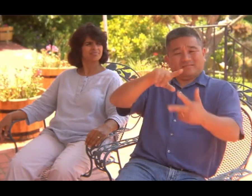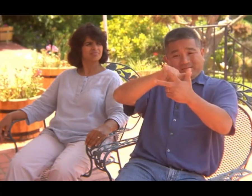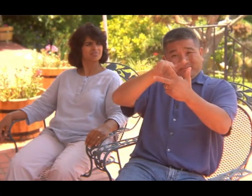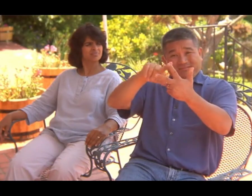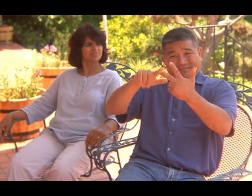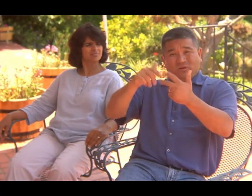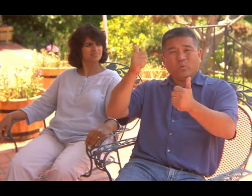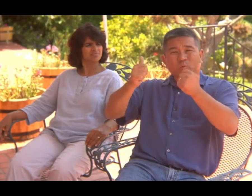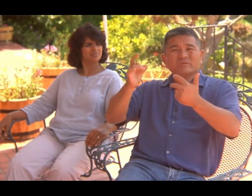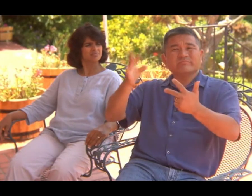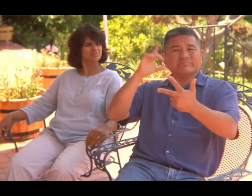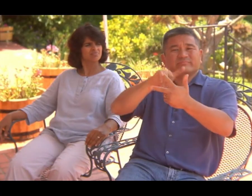most dangerous?